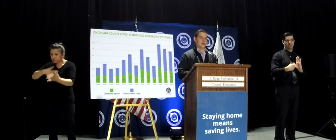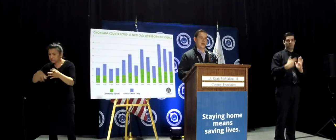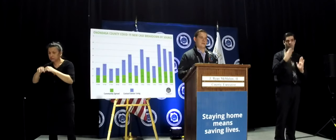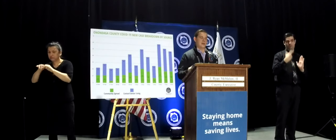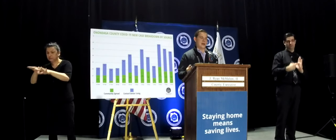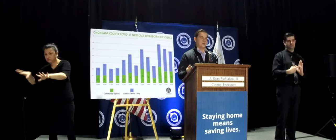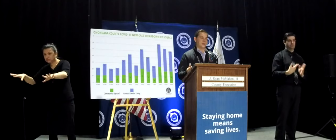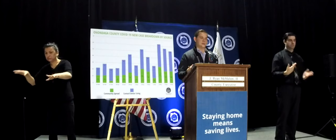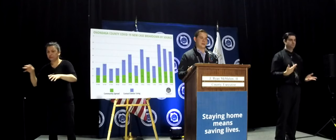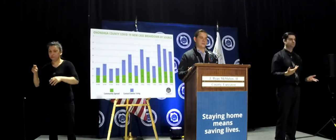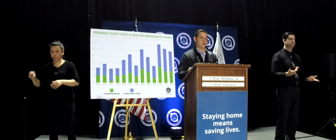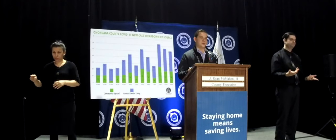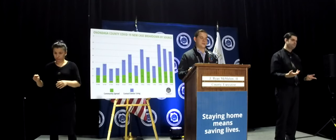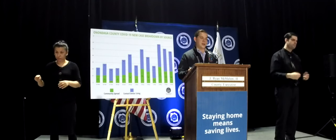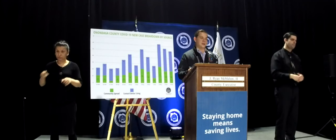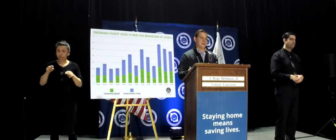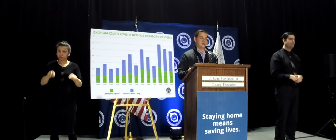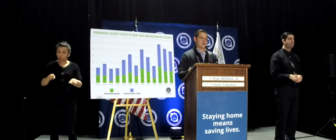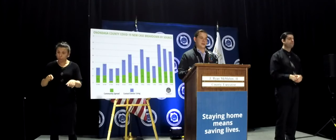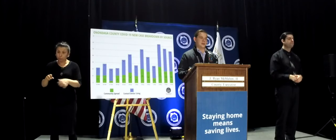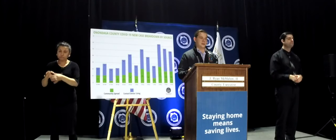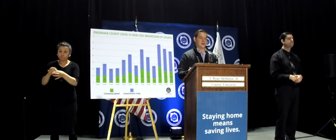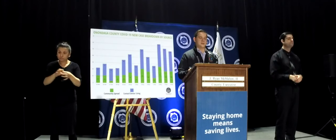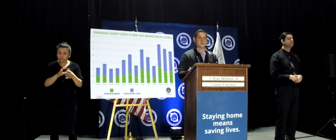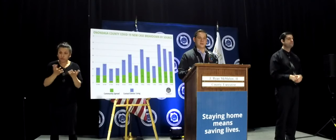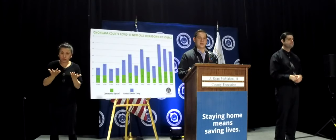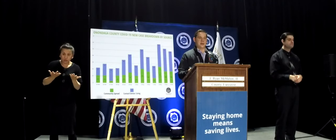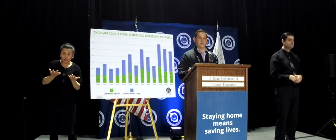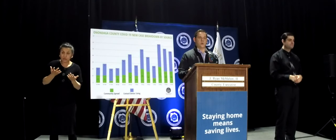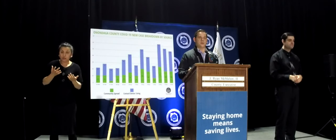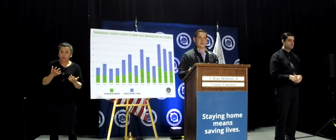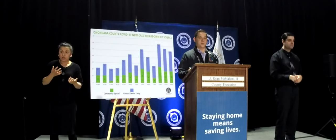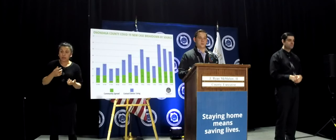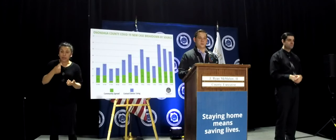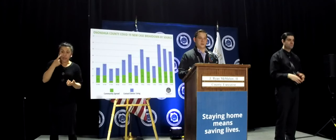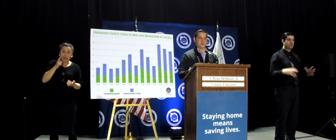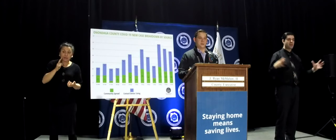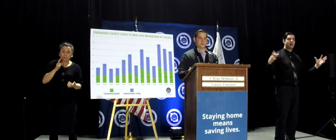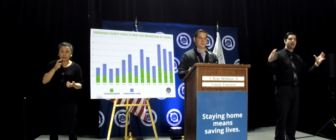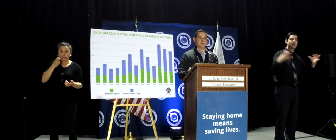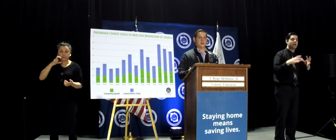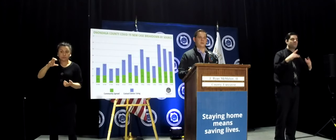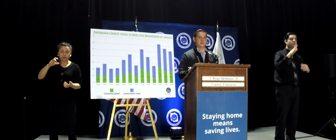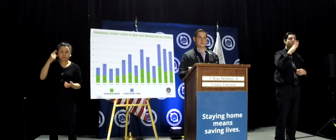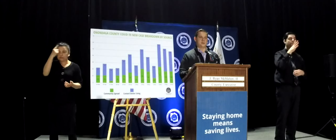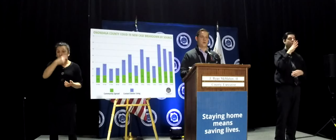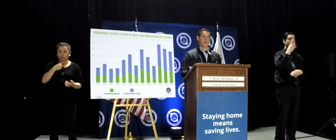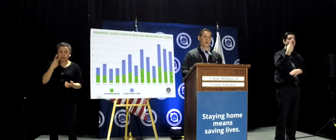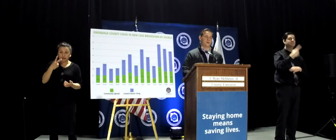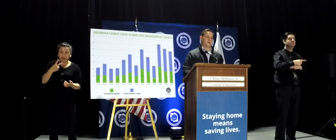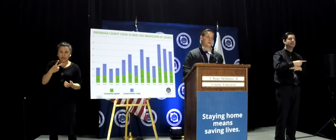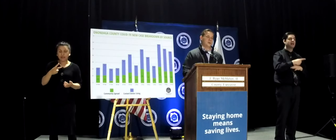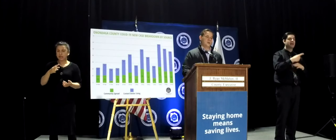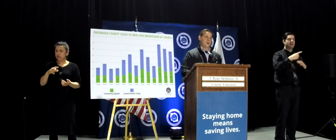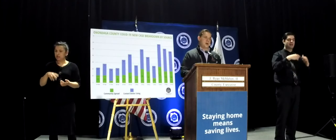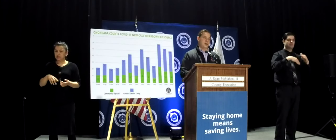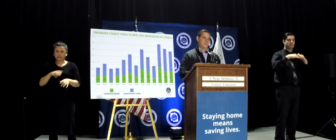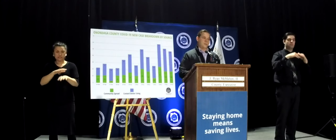if we're going to have gatherings on Mother's Day, the law says you can't have more than 10 people together. It's the governor's order.